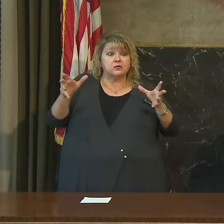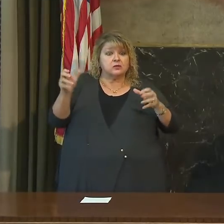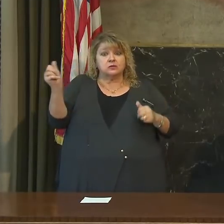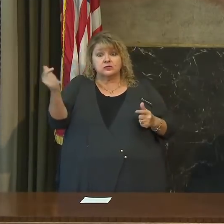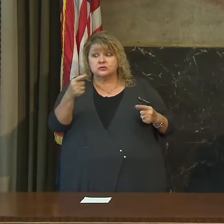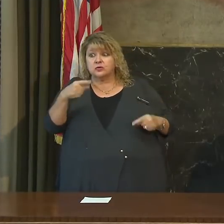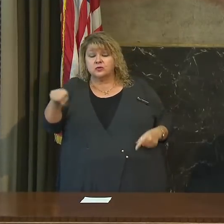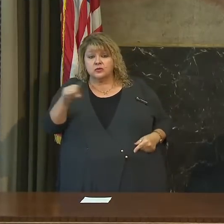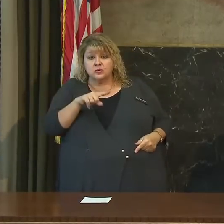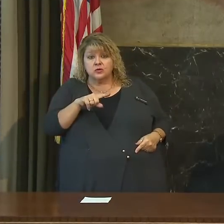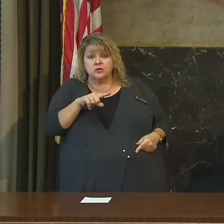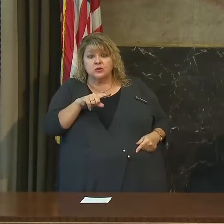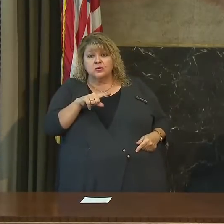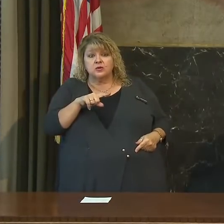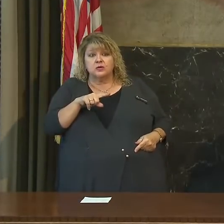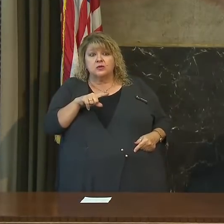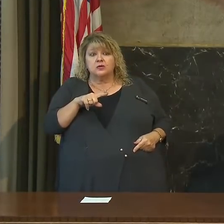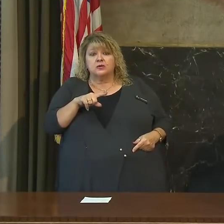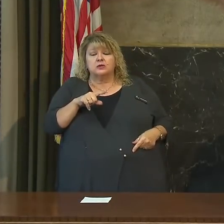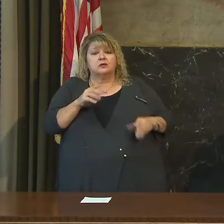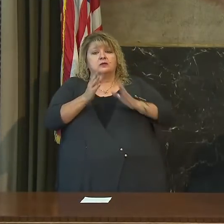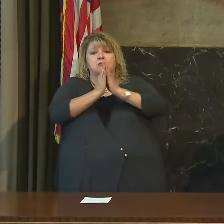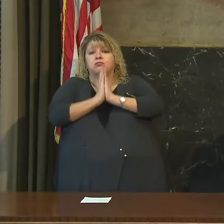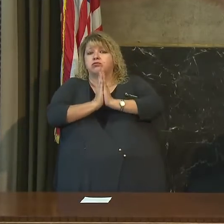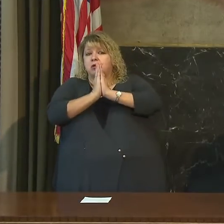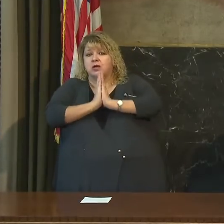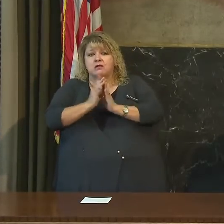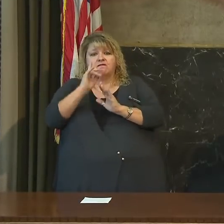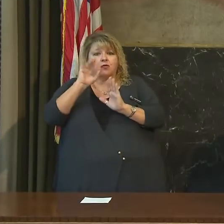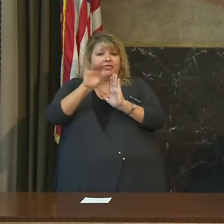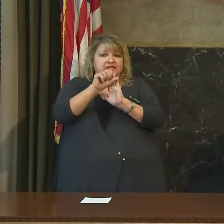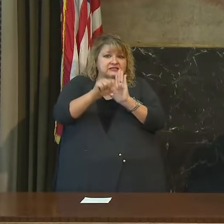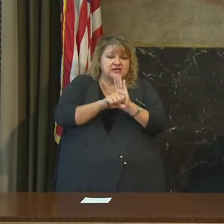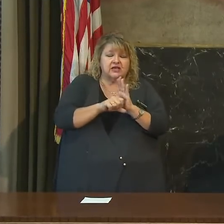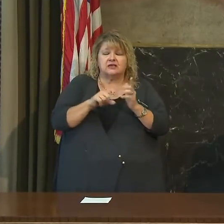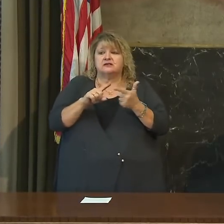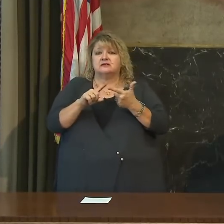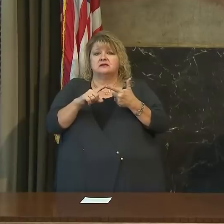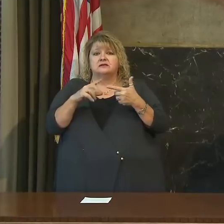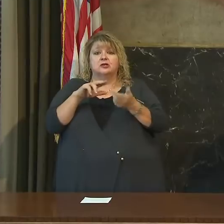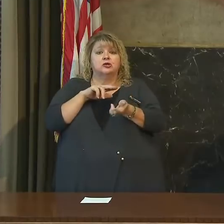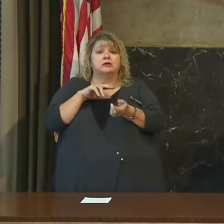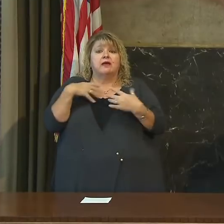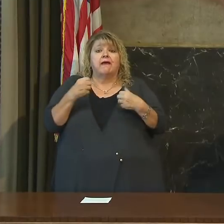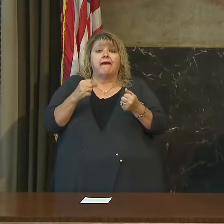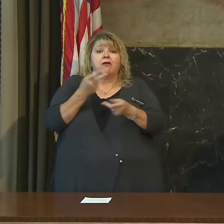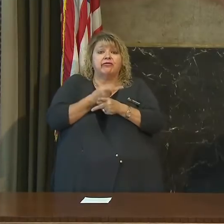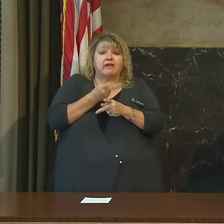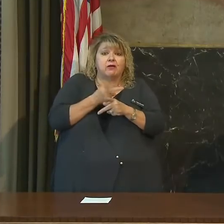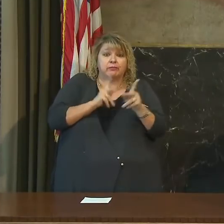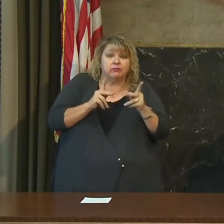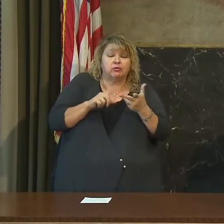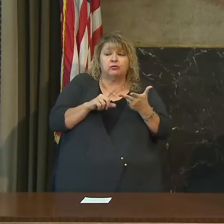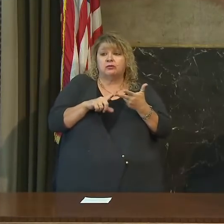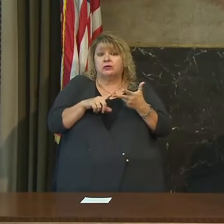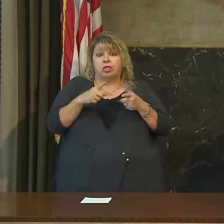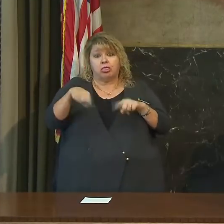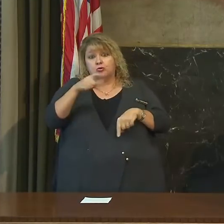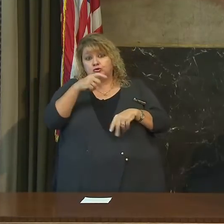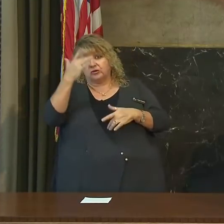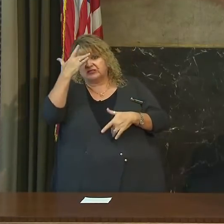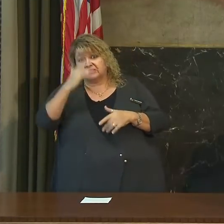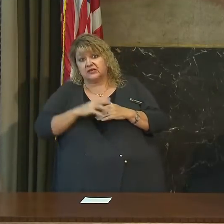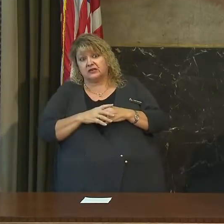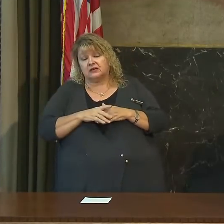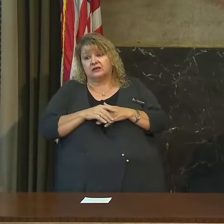to lift up our state and all of our people, all our healthcare providers, those people who are sick and so forth, in prayer, so that